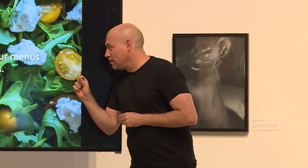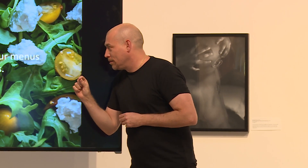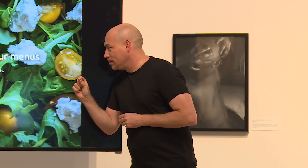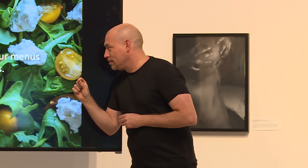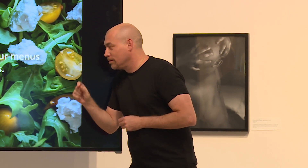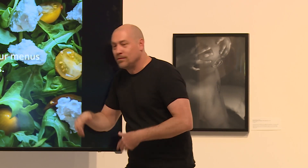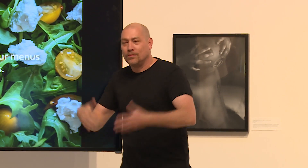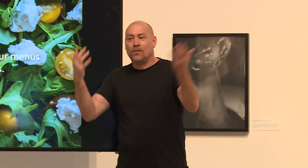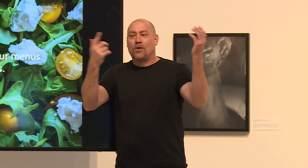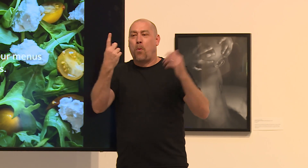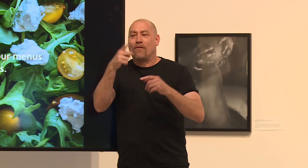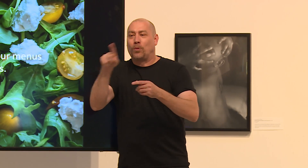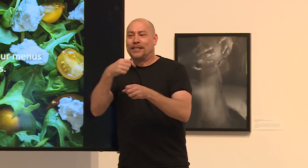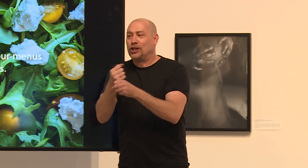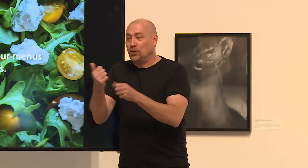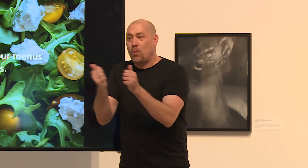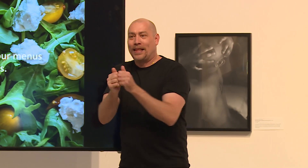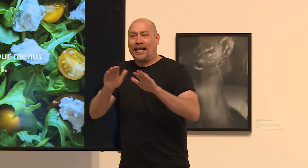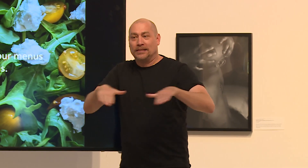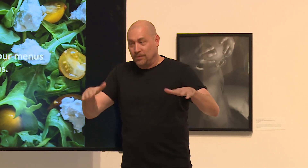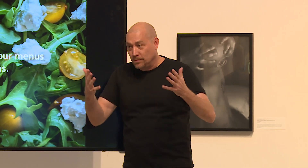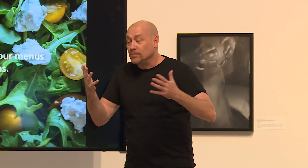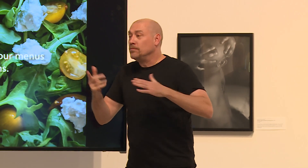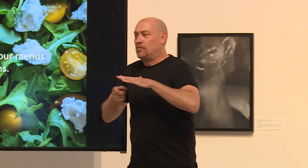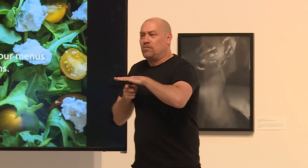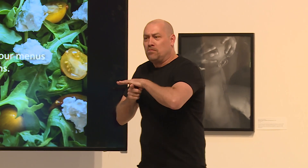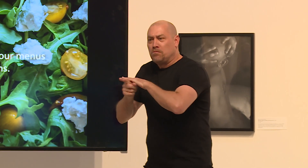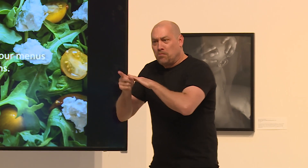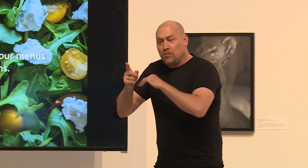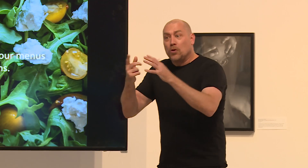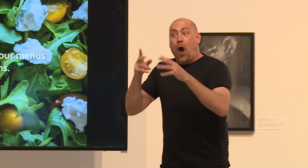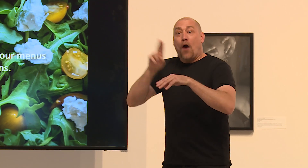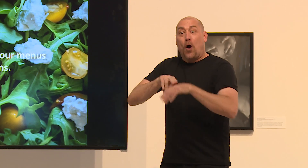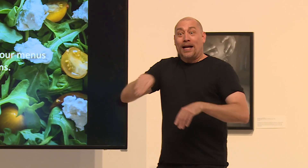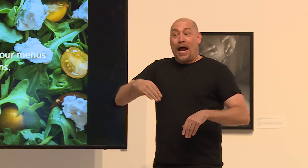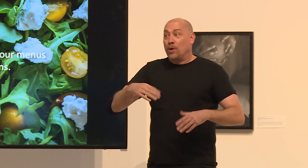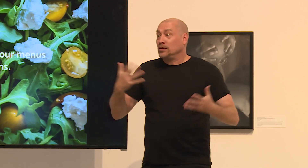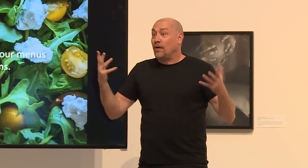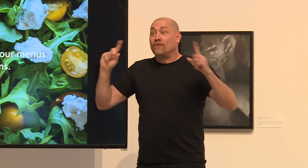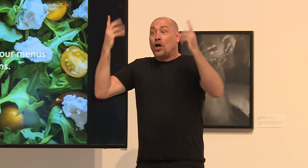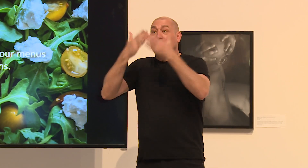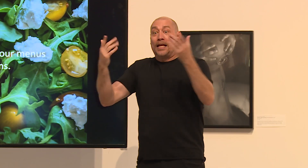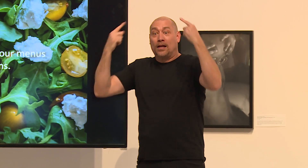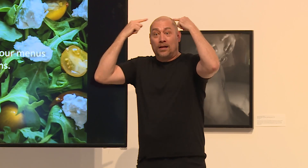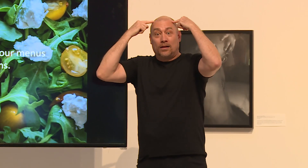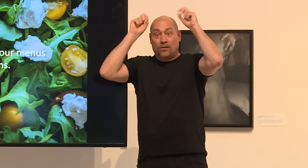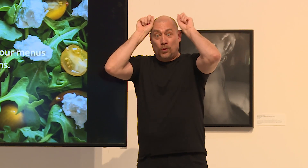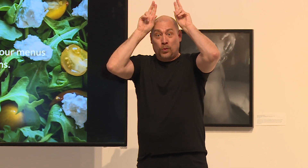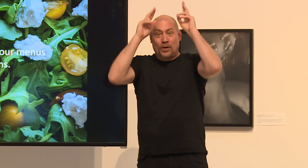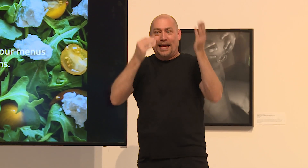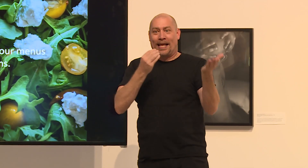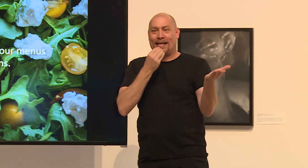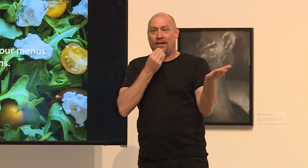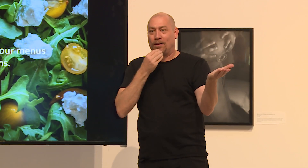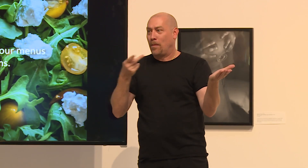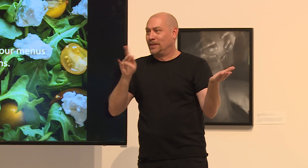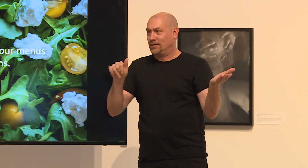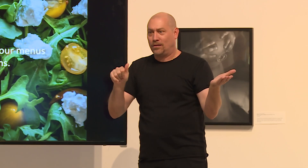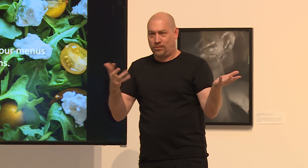we traveled to Naples. Anyway, I can't remember. We had gone out, and the pizza